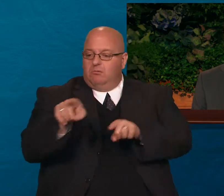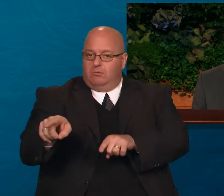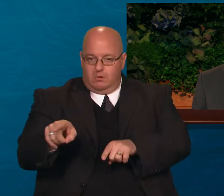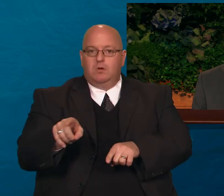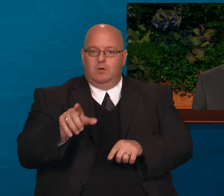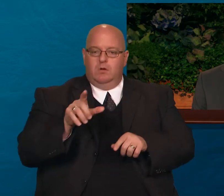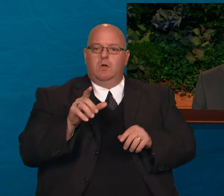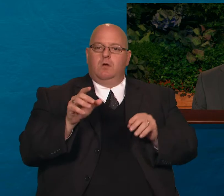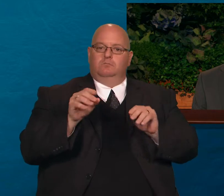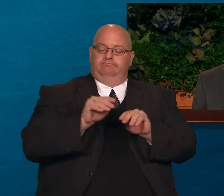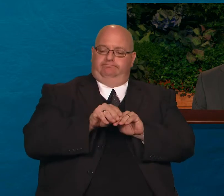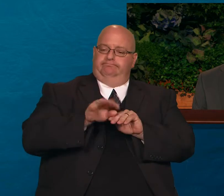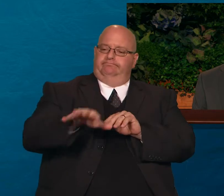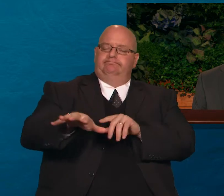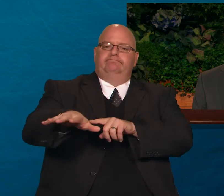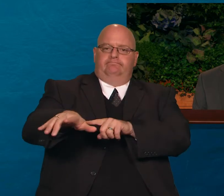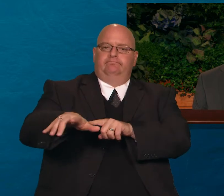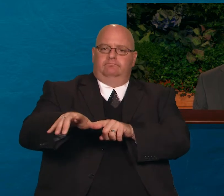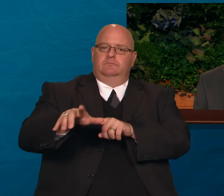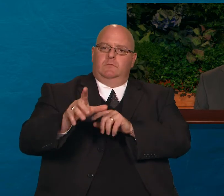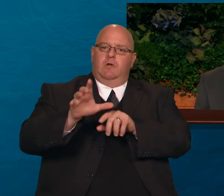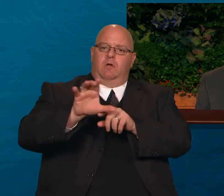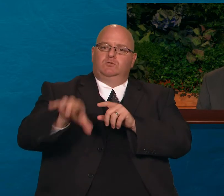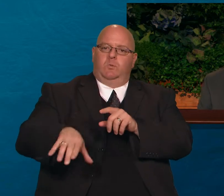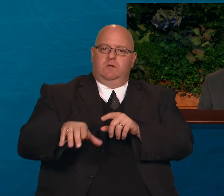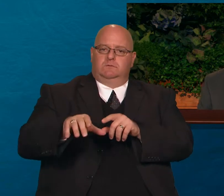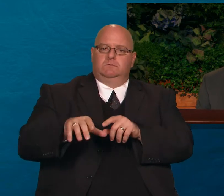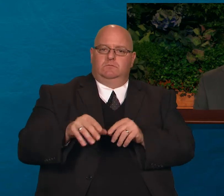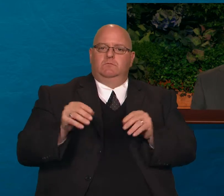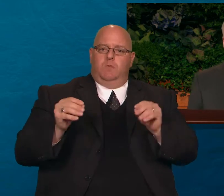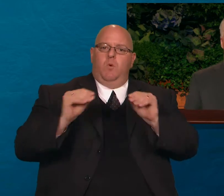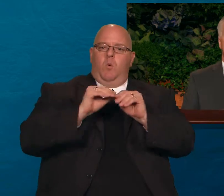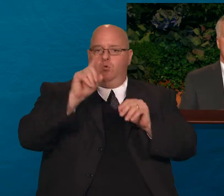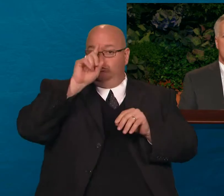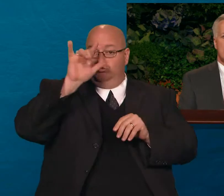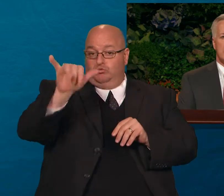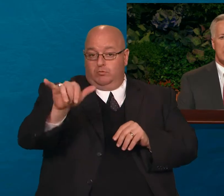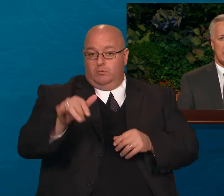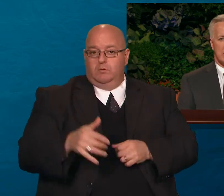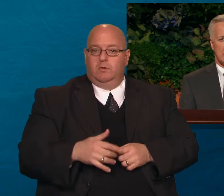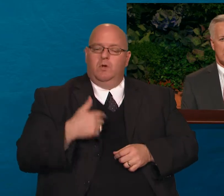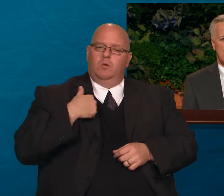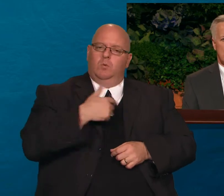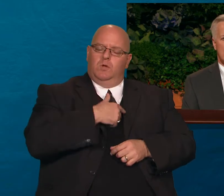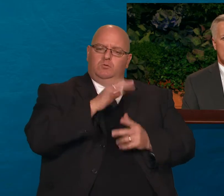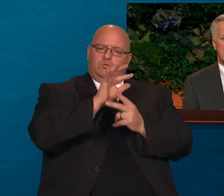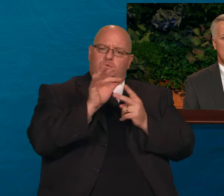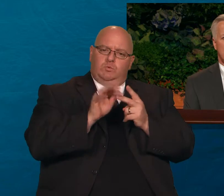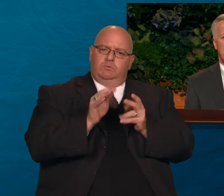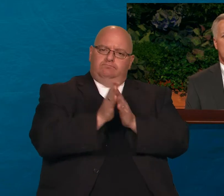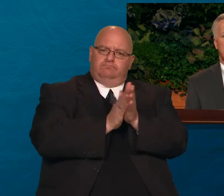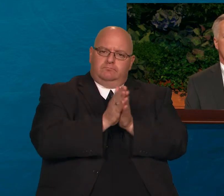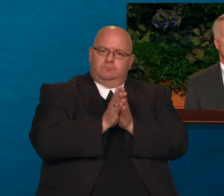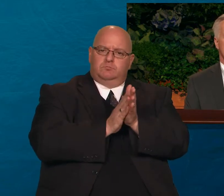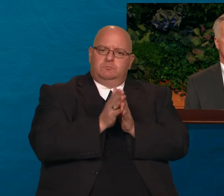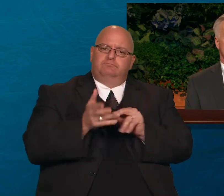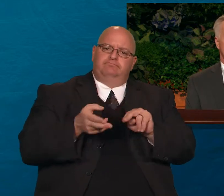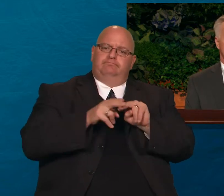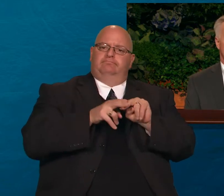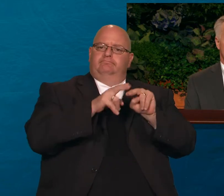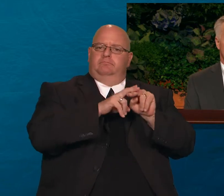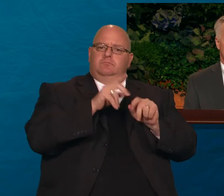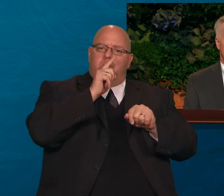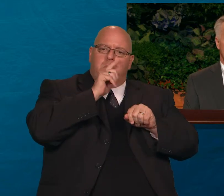have far-reaching, even eternal consequences. May we choose to be diligent and gain the great blessings